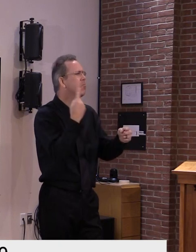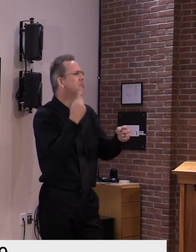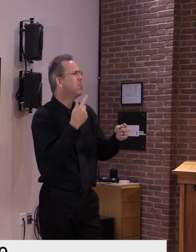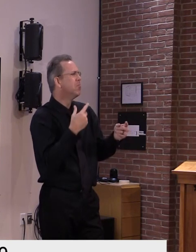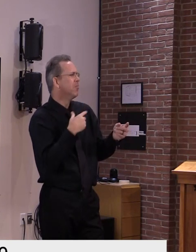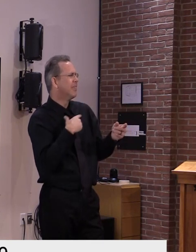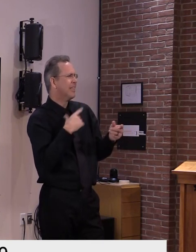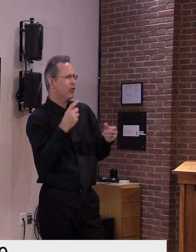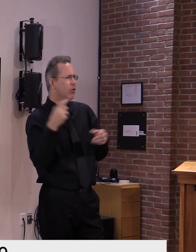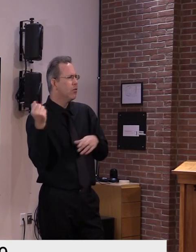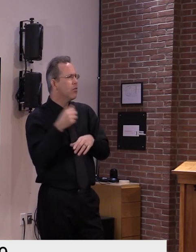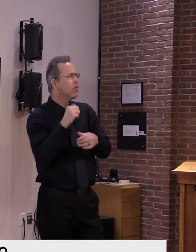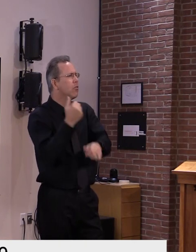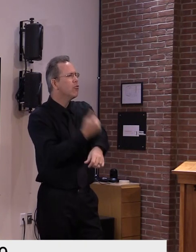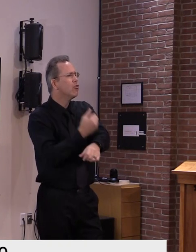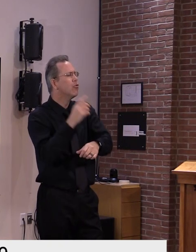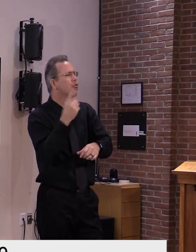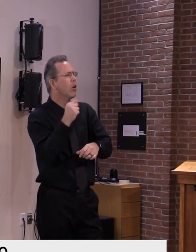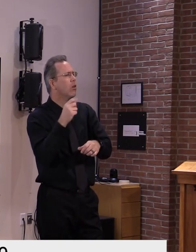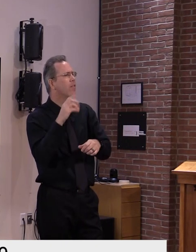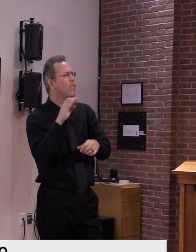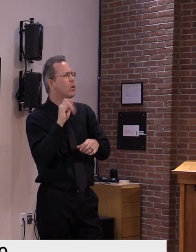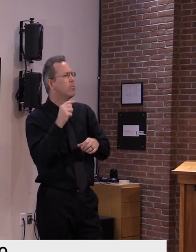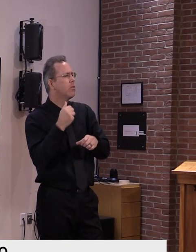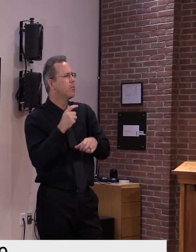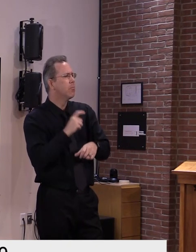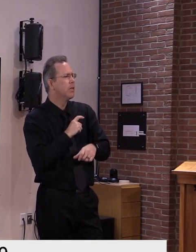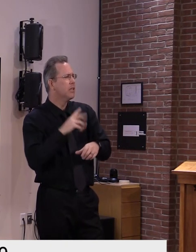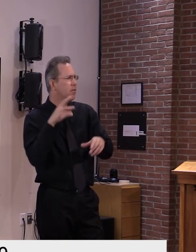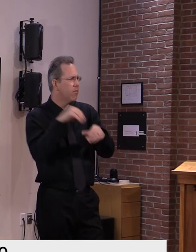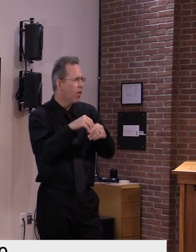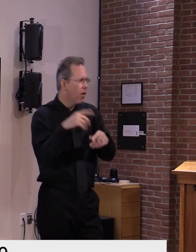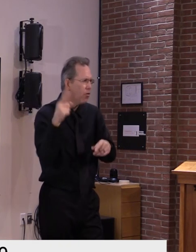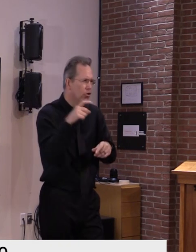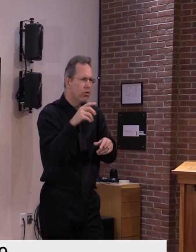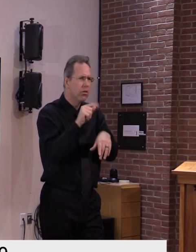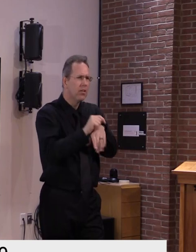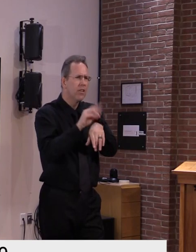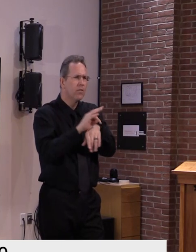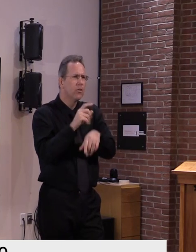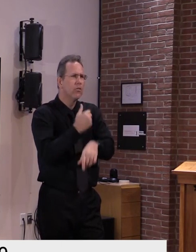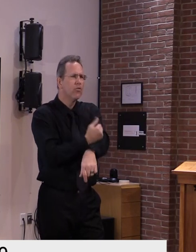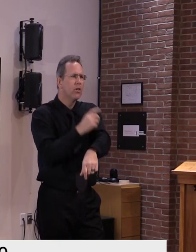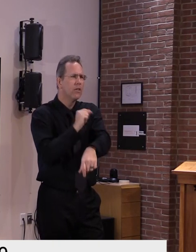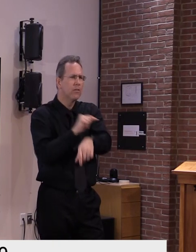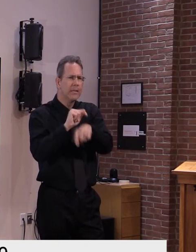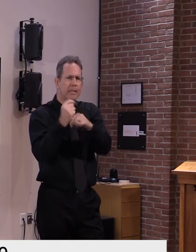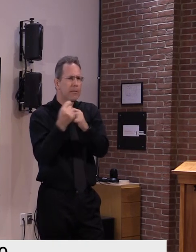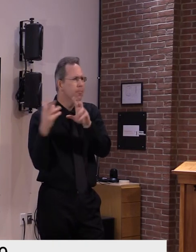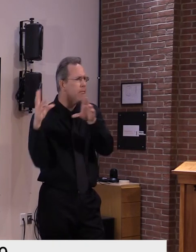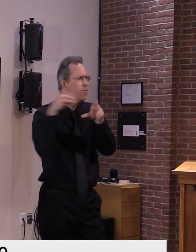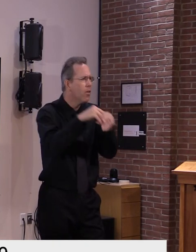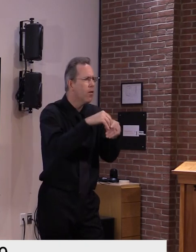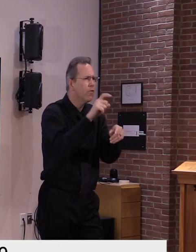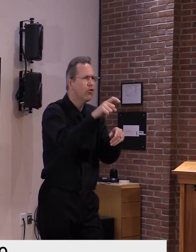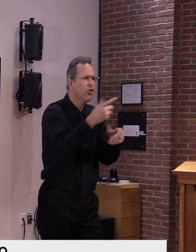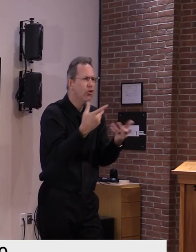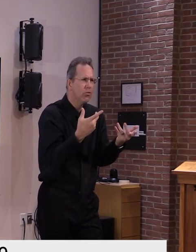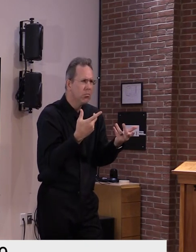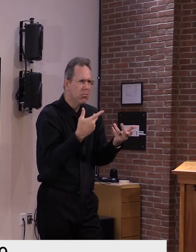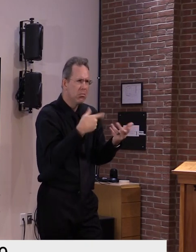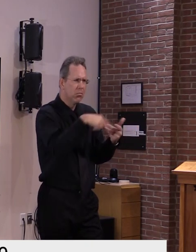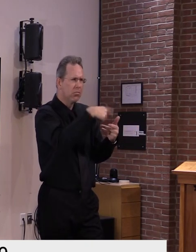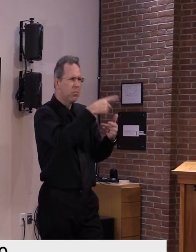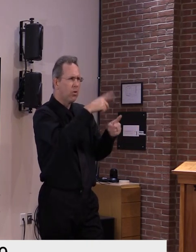Is the drug task force working with you know, other folks in enforcement agencies